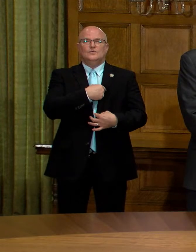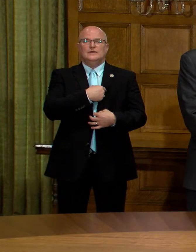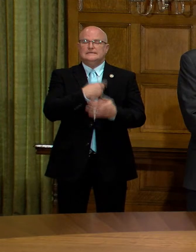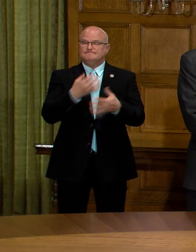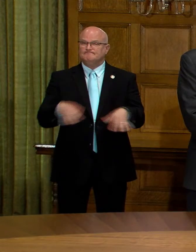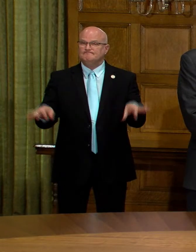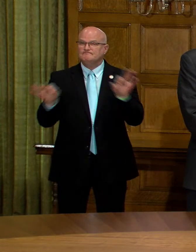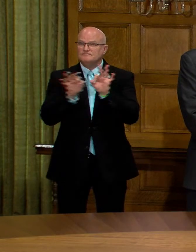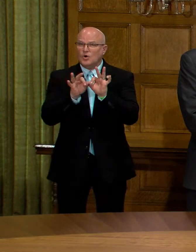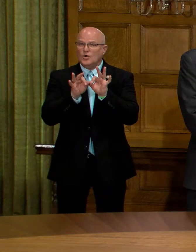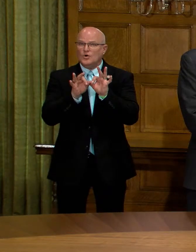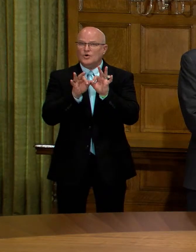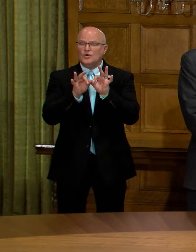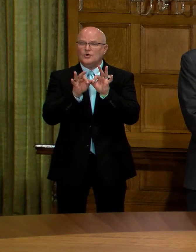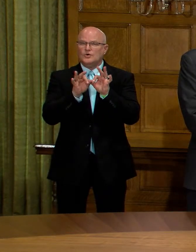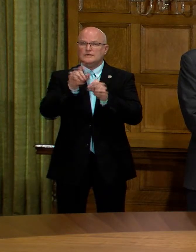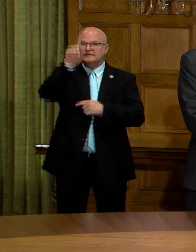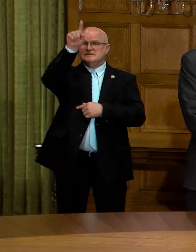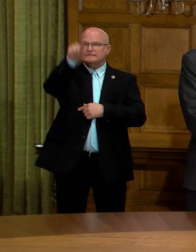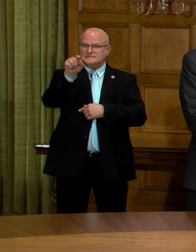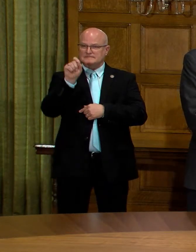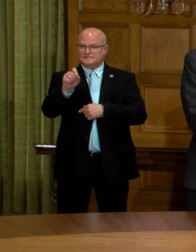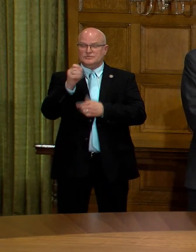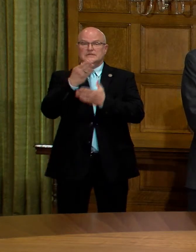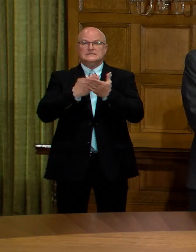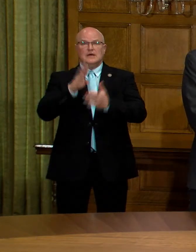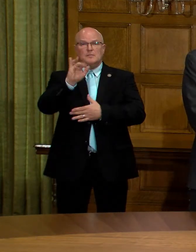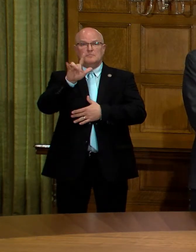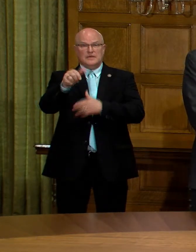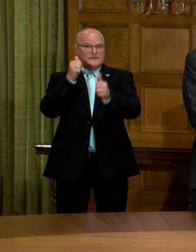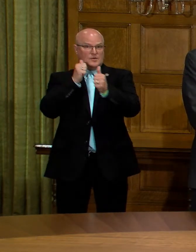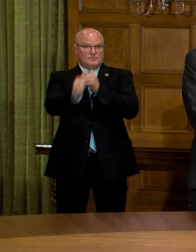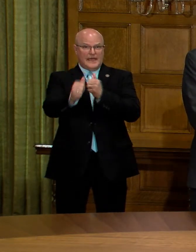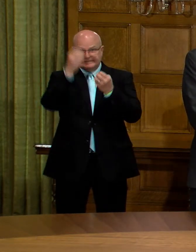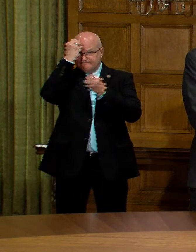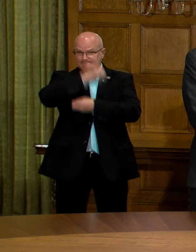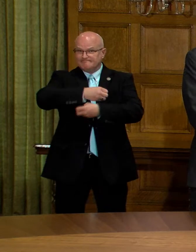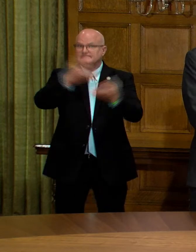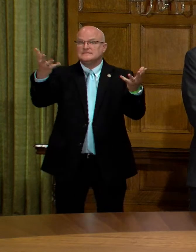it's important to put an exclamation point on some bills that are passed, and